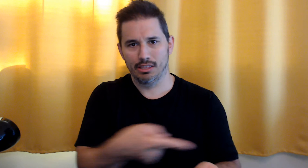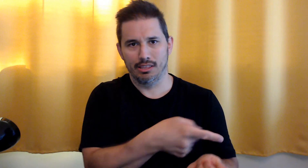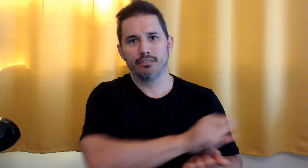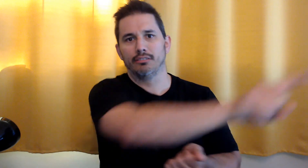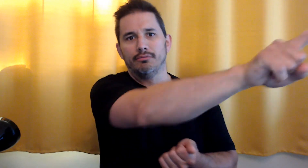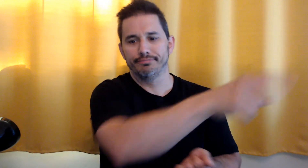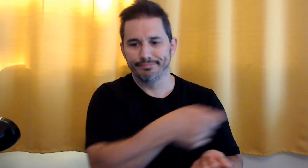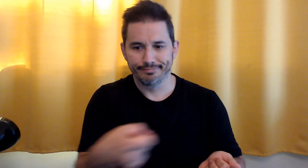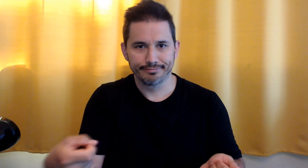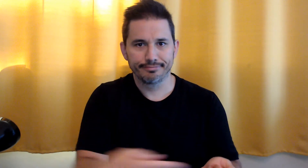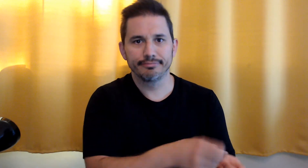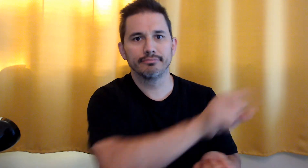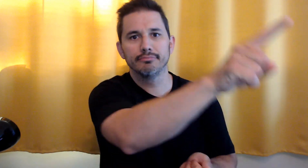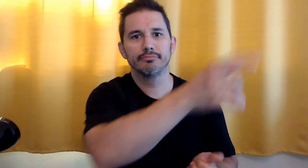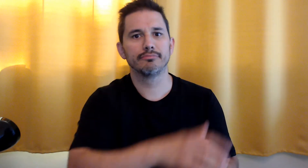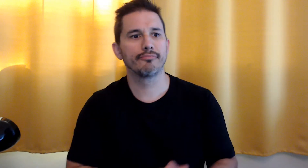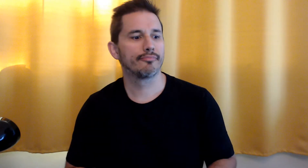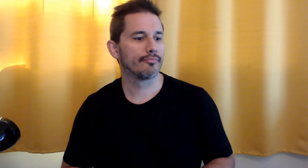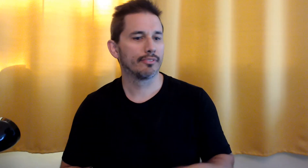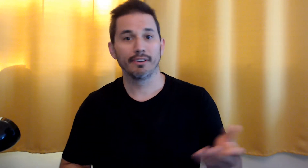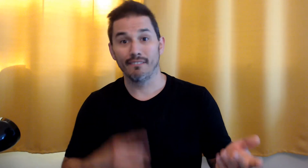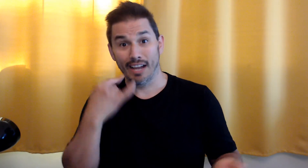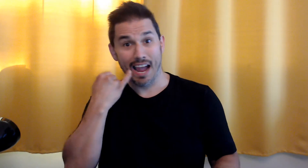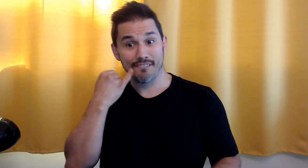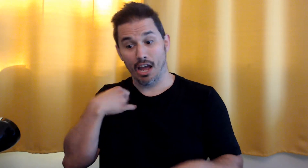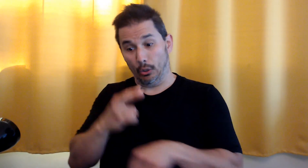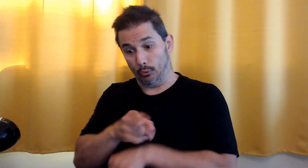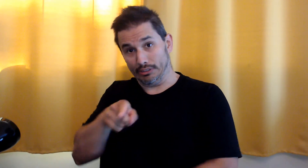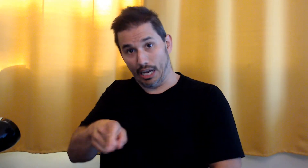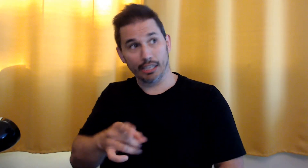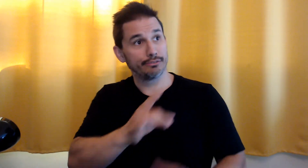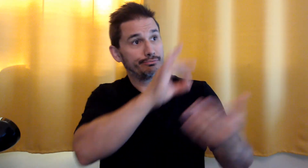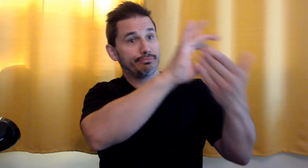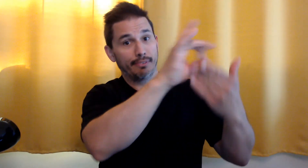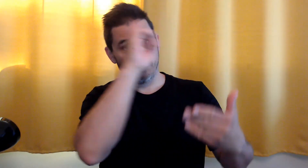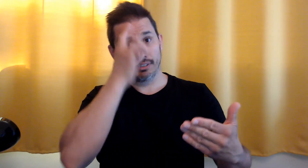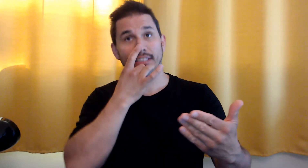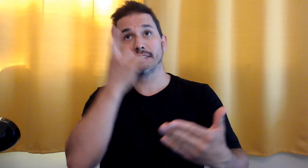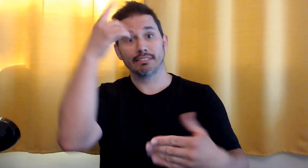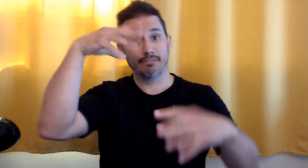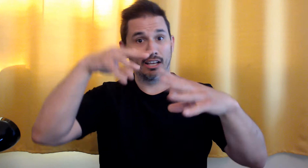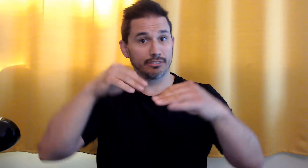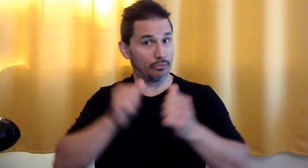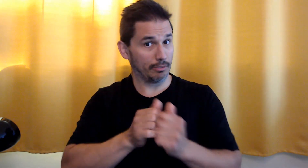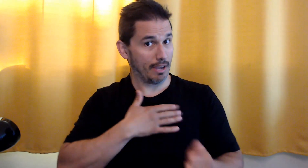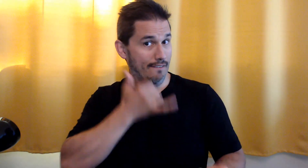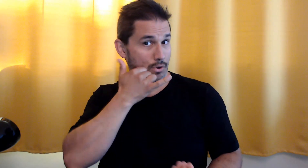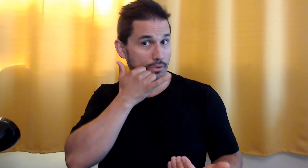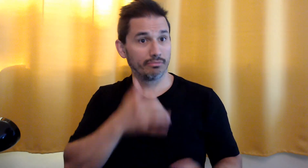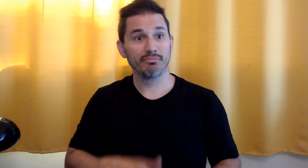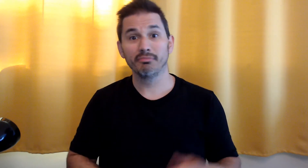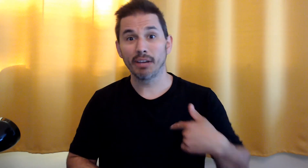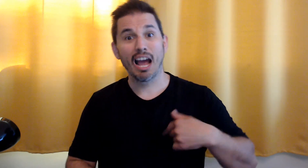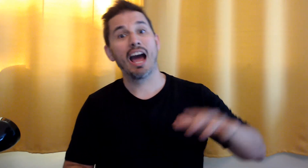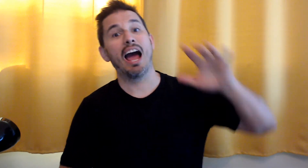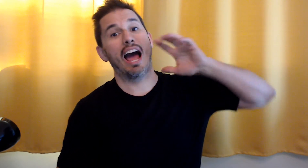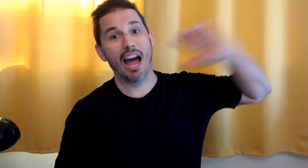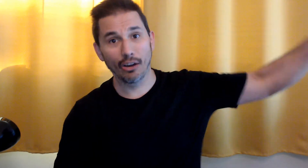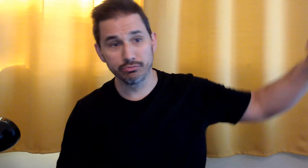If you're using this button to connect to smart lights, you'd have to have it connect to your phone first. So if I was out,